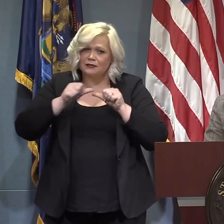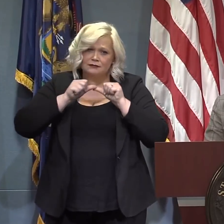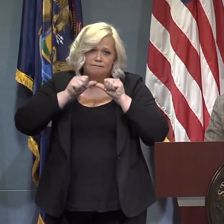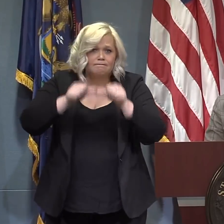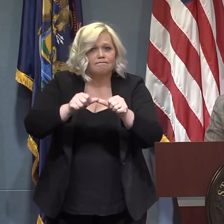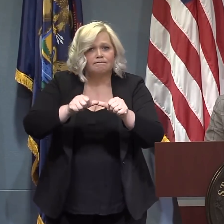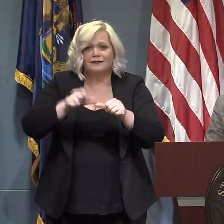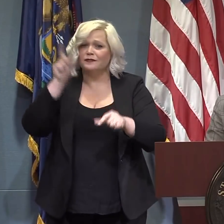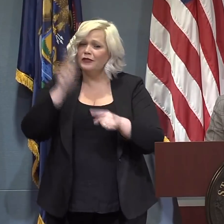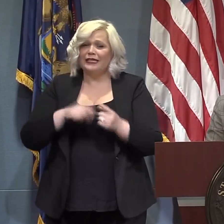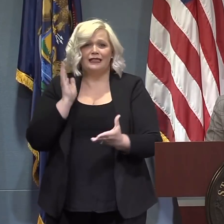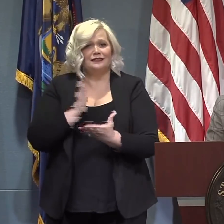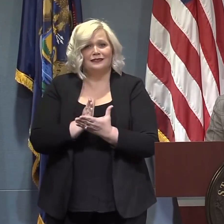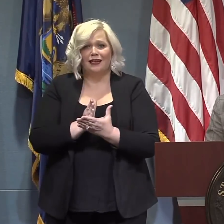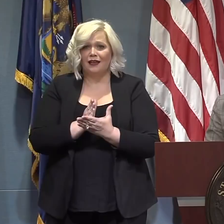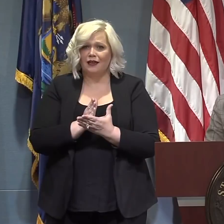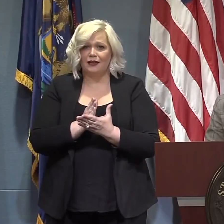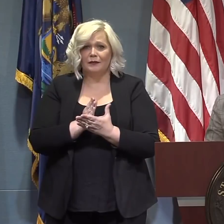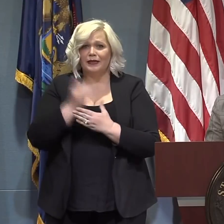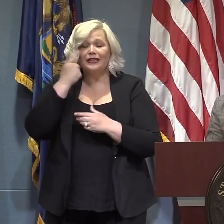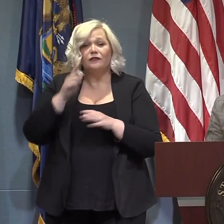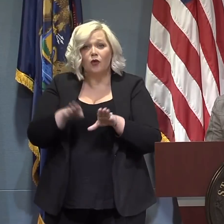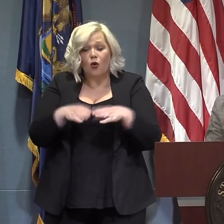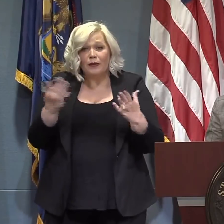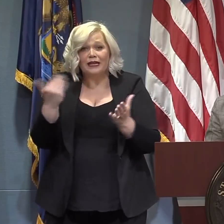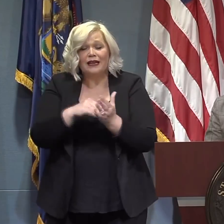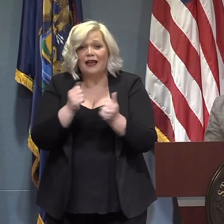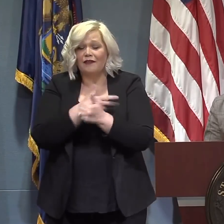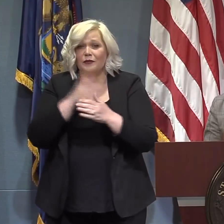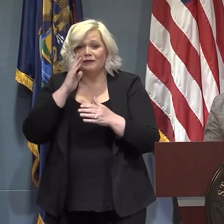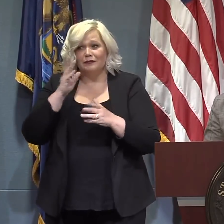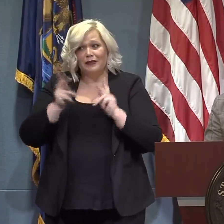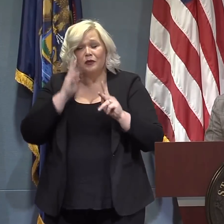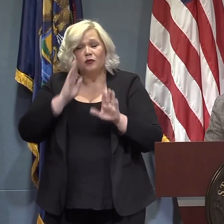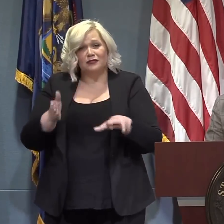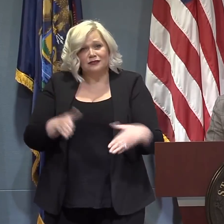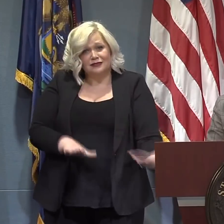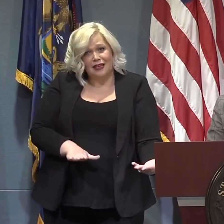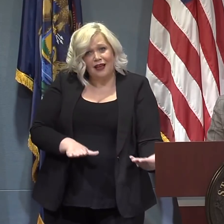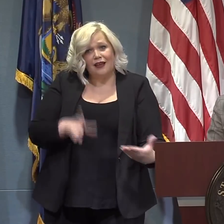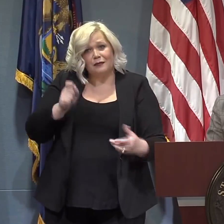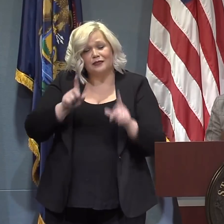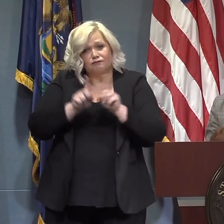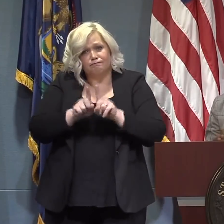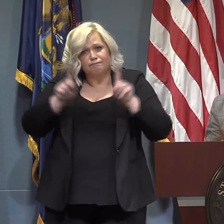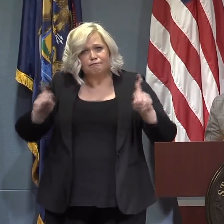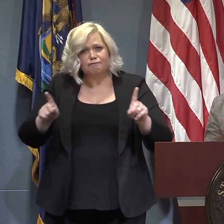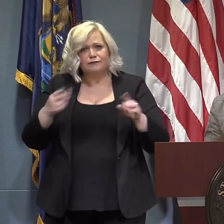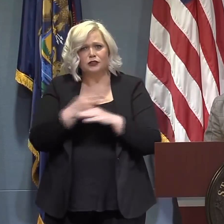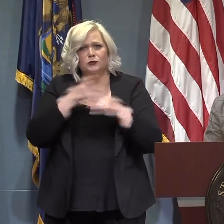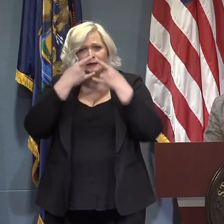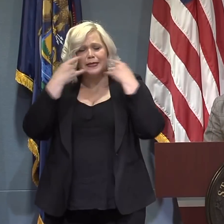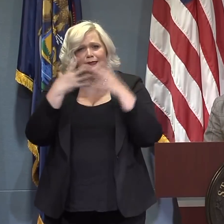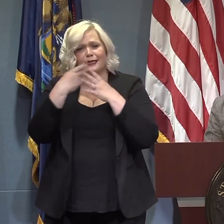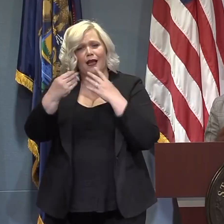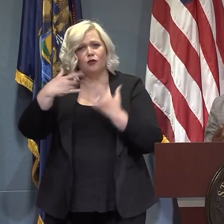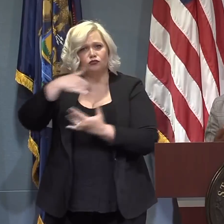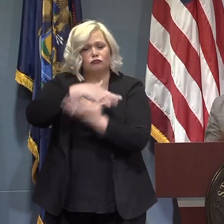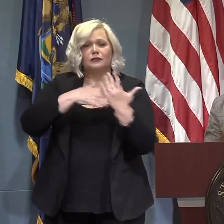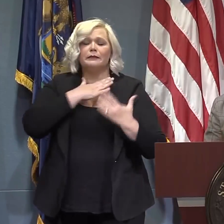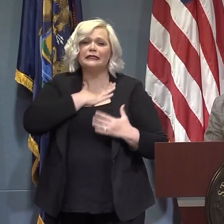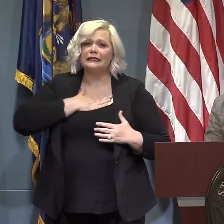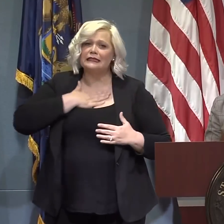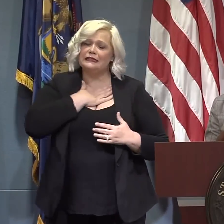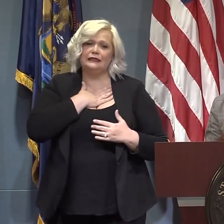will unnecessarily die. We must continue adhering to these social distancing measures and wearing masks while in public.